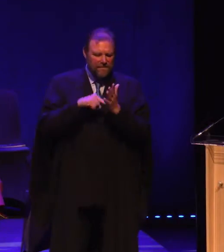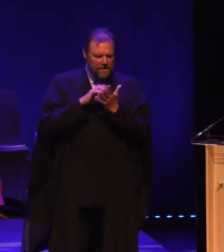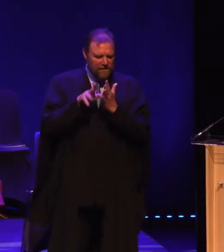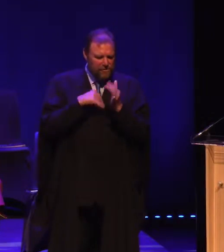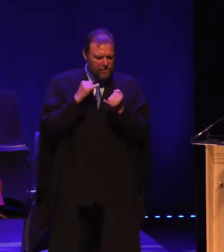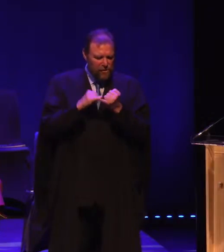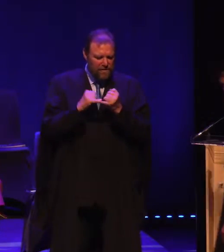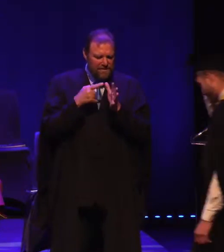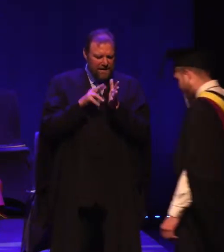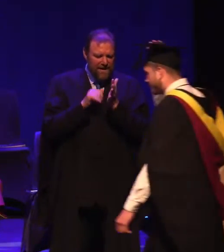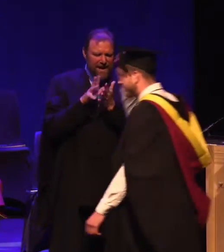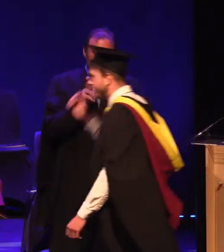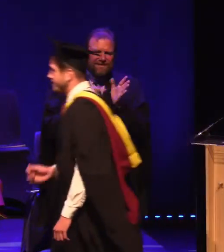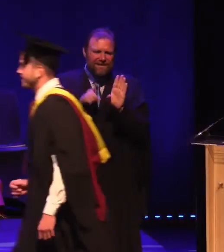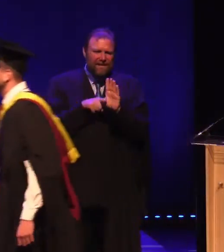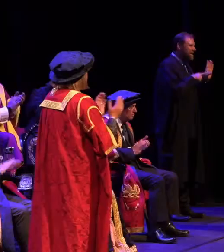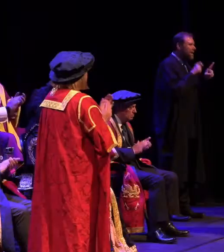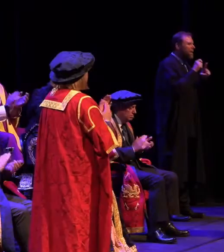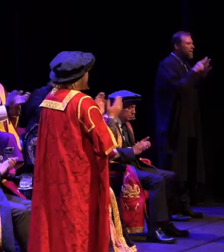Thomas Anthony Poyner.